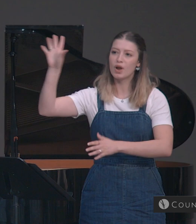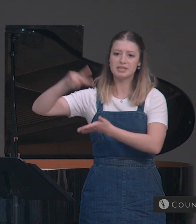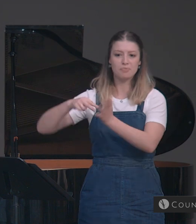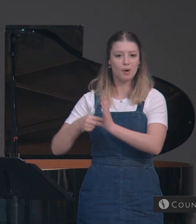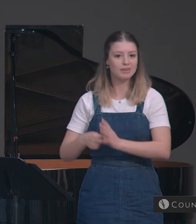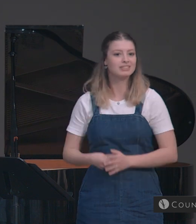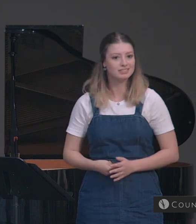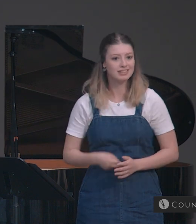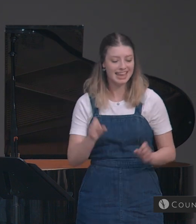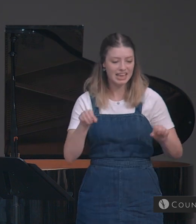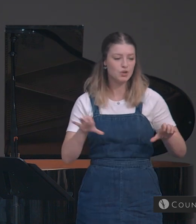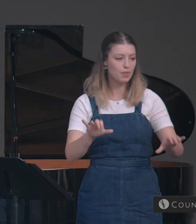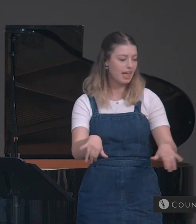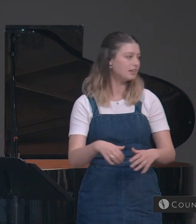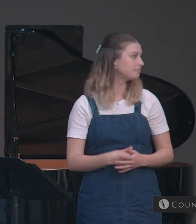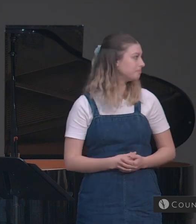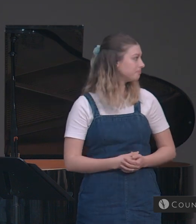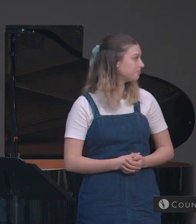So